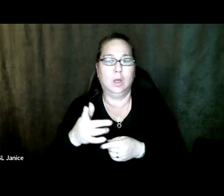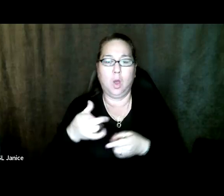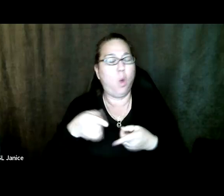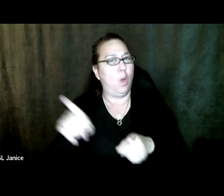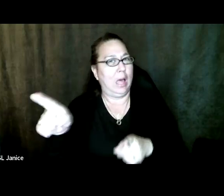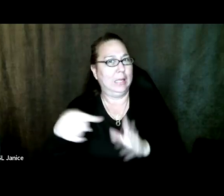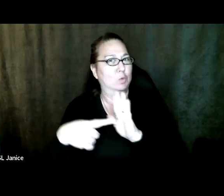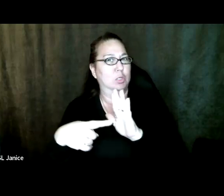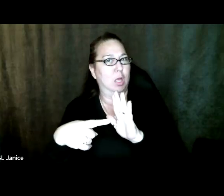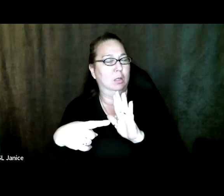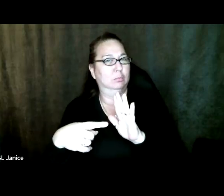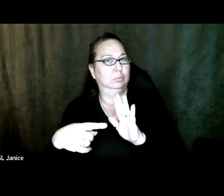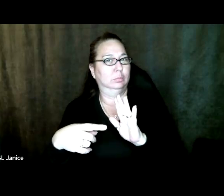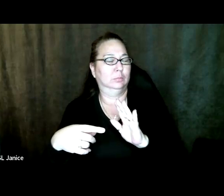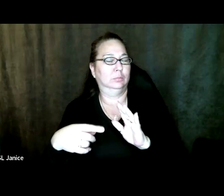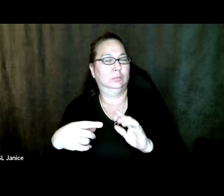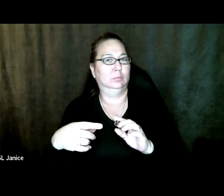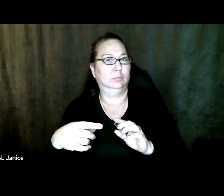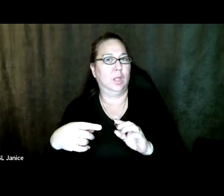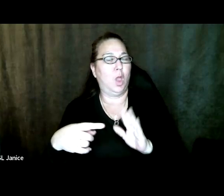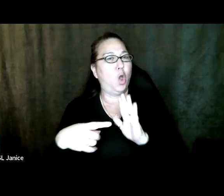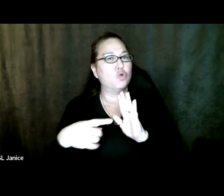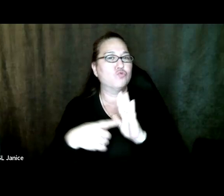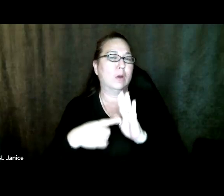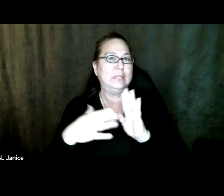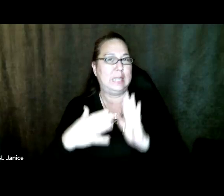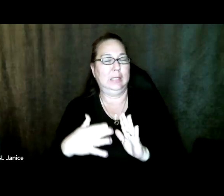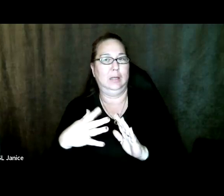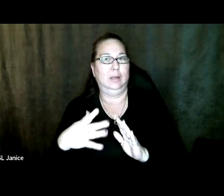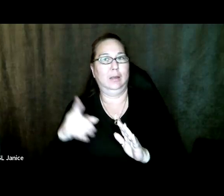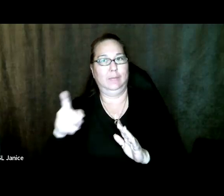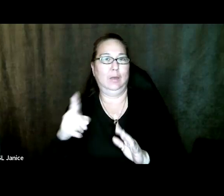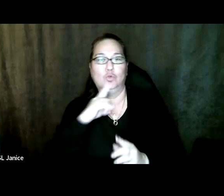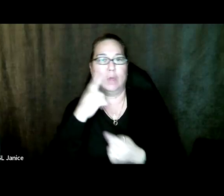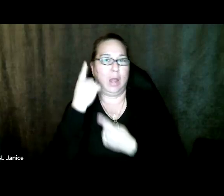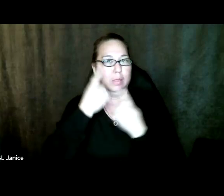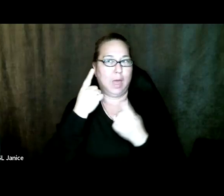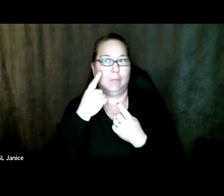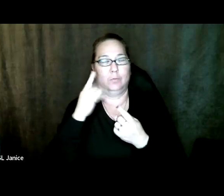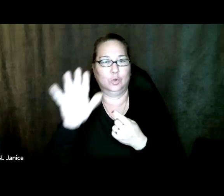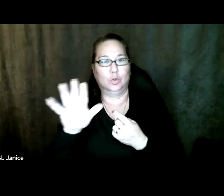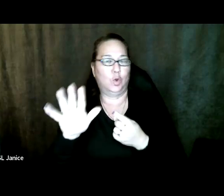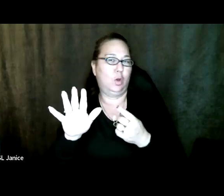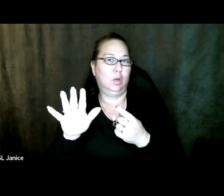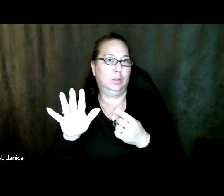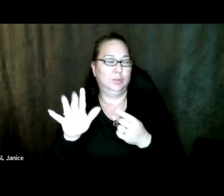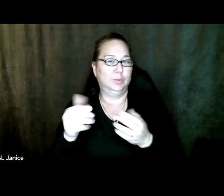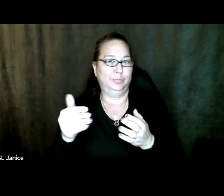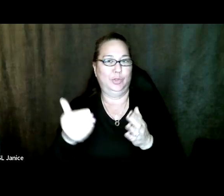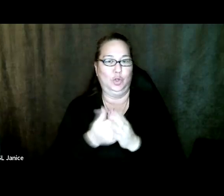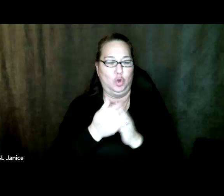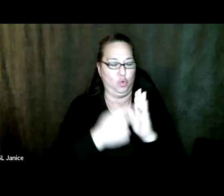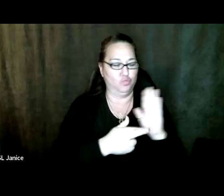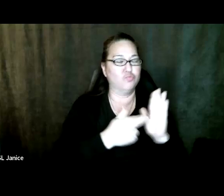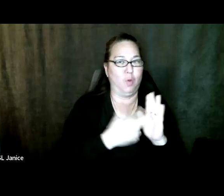very thoughtful in his comments at all times. So I look forward to that Yeah. continuing in his new role. I want to congratulate him on his new role and